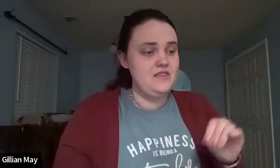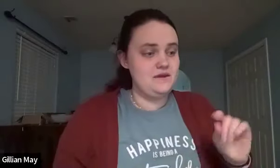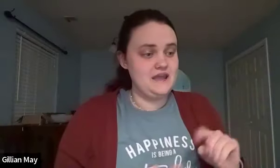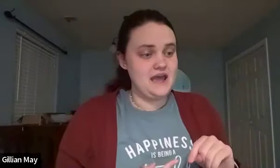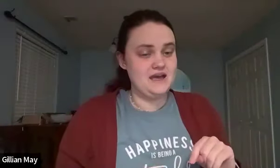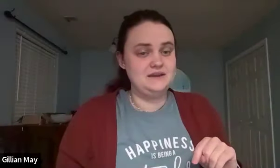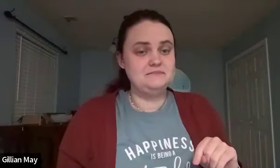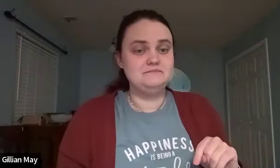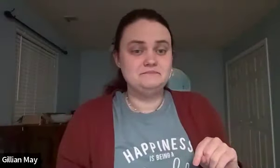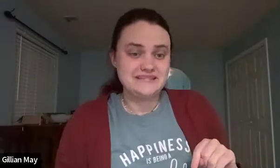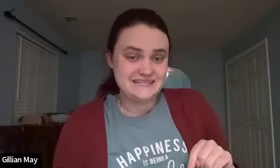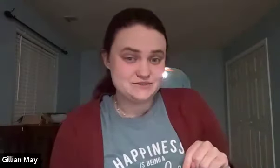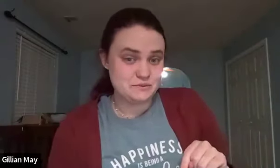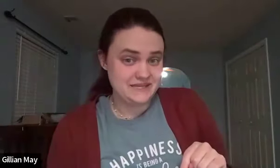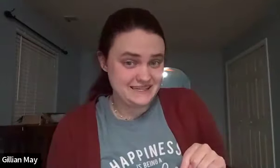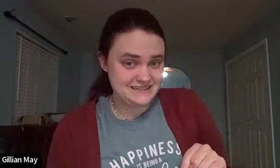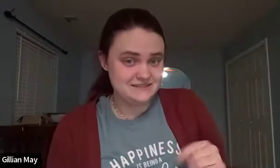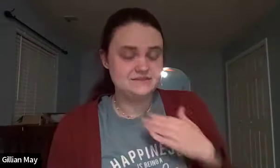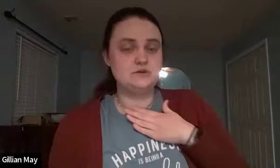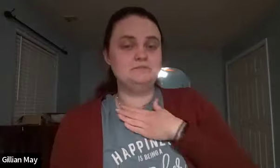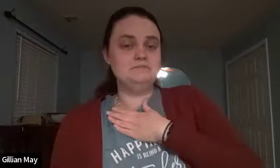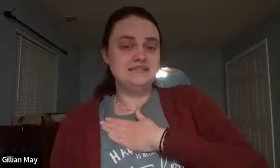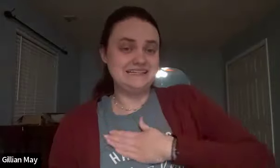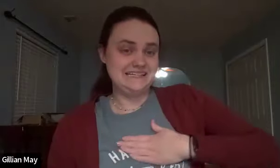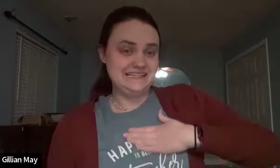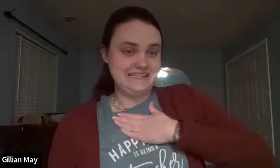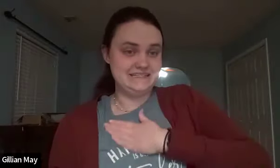Then we had please repeat. So please